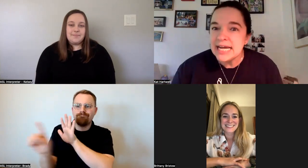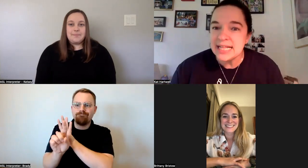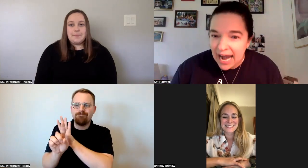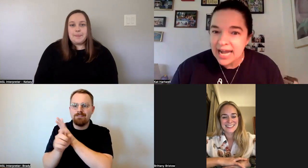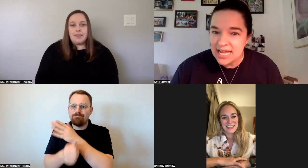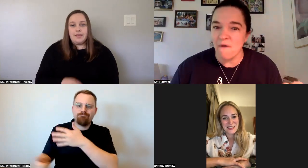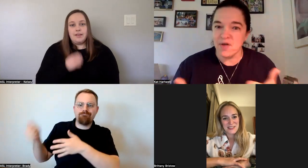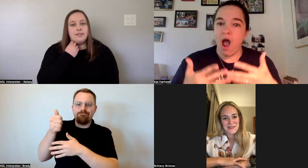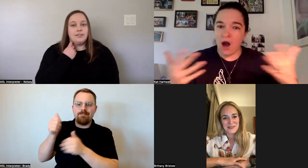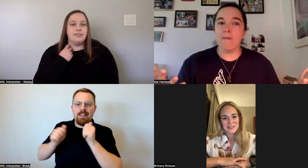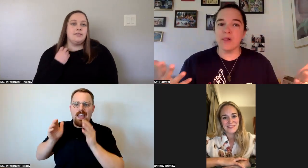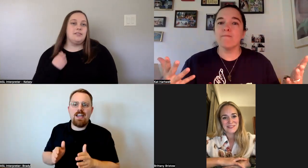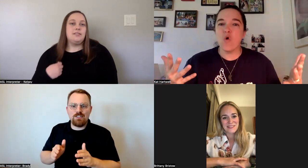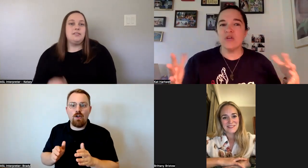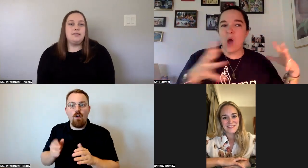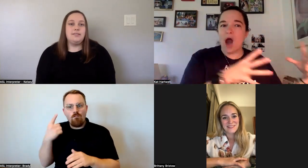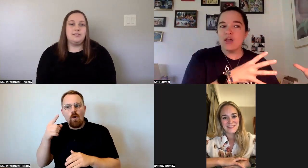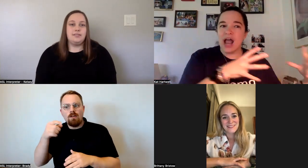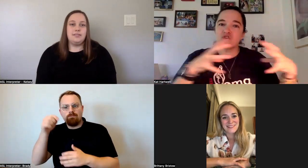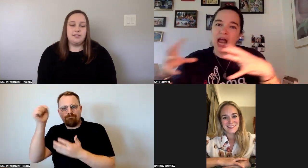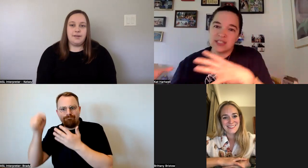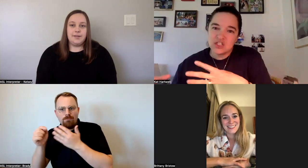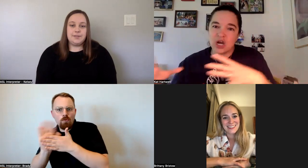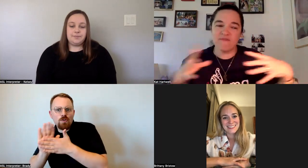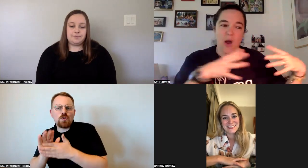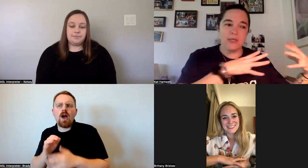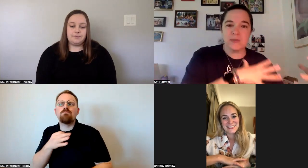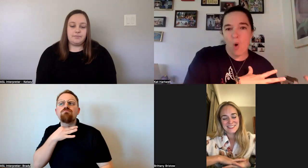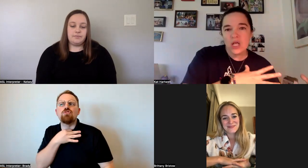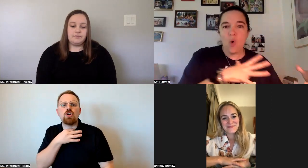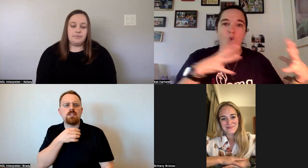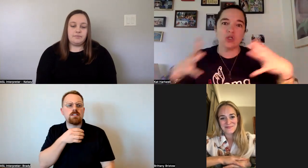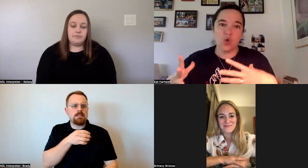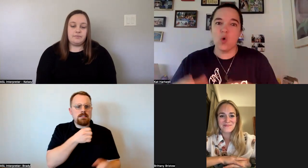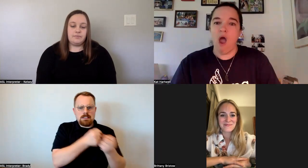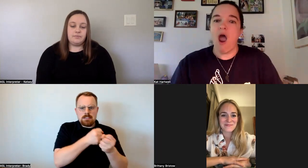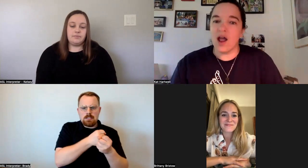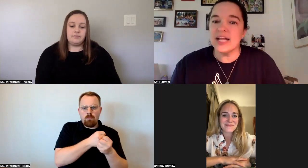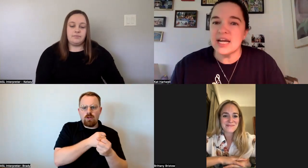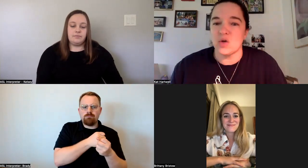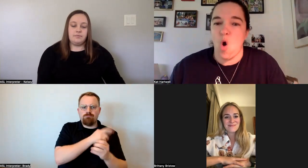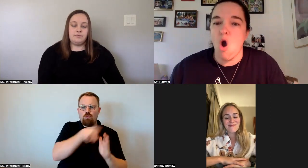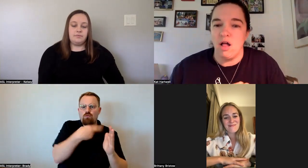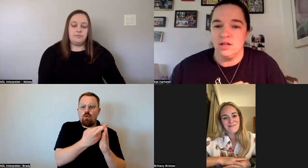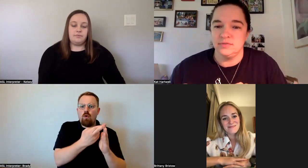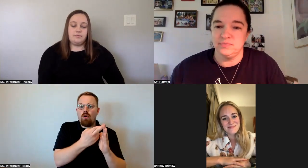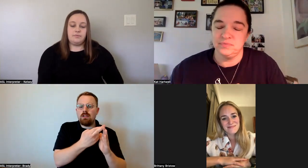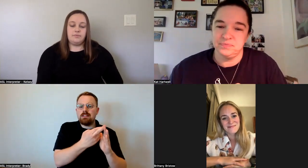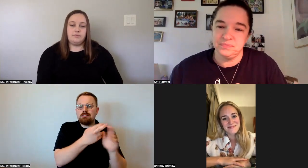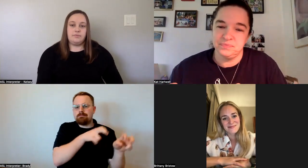the leading lady of a couple of movies. So how did that transition from the party war to a leading